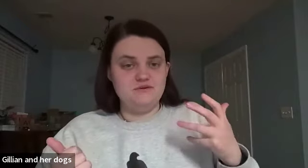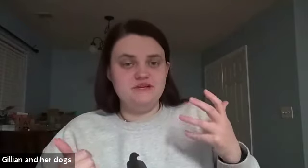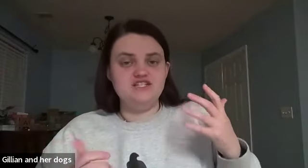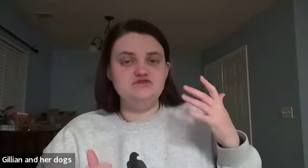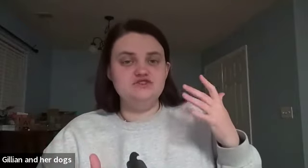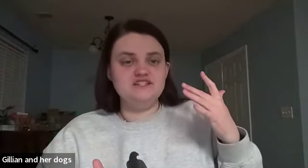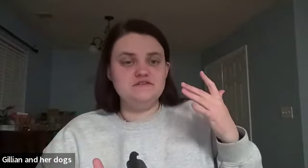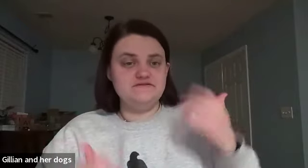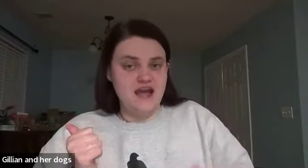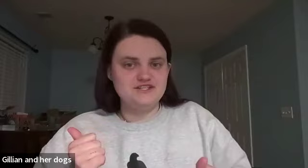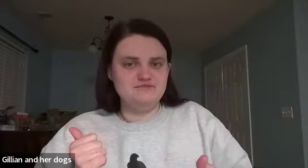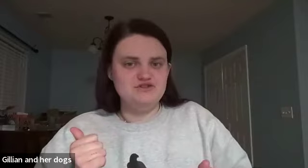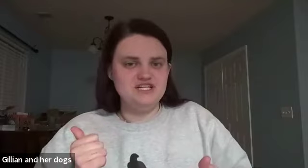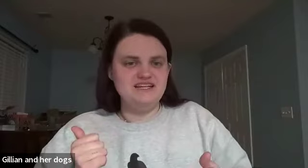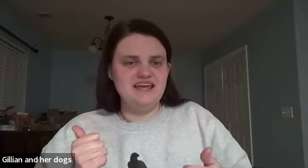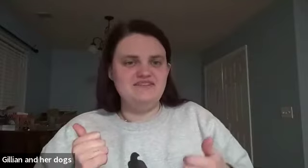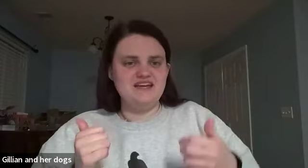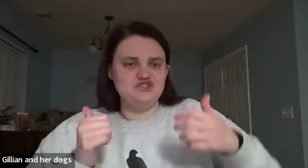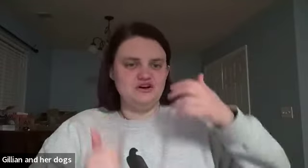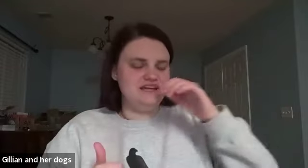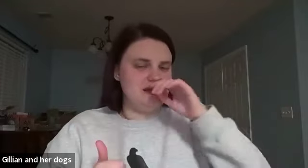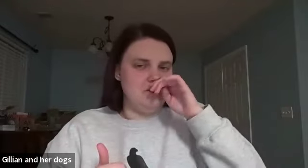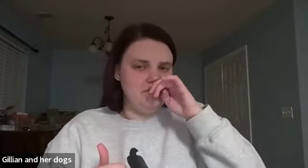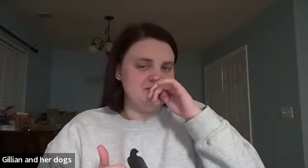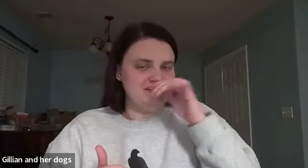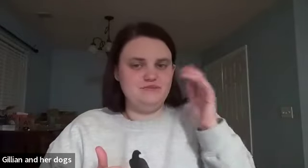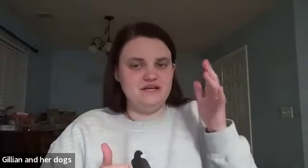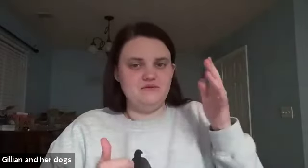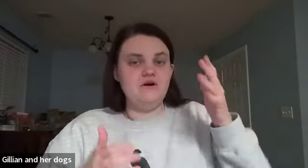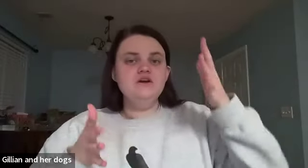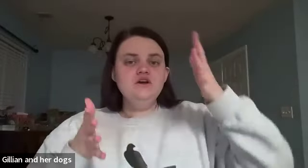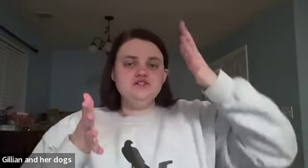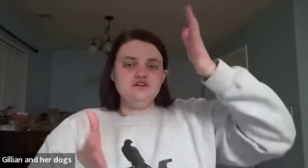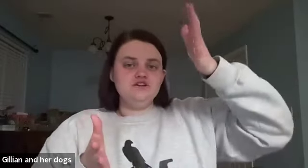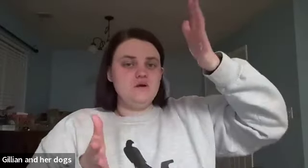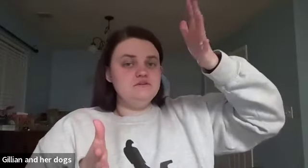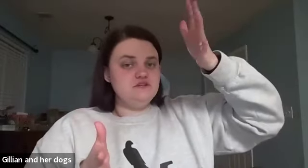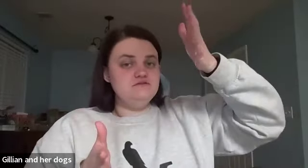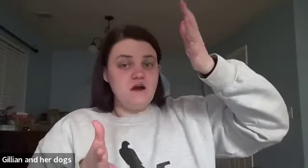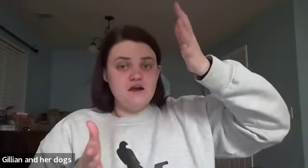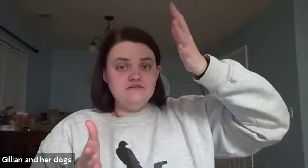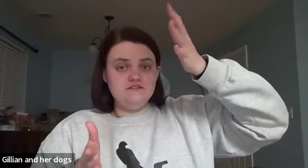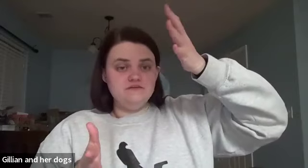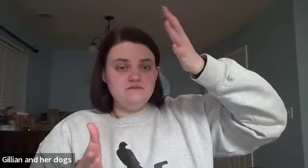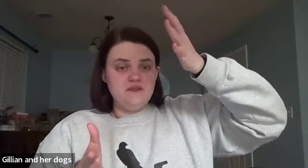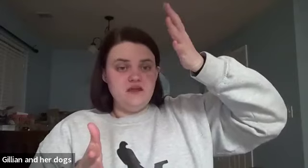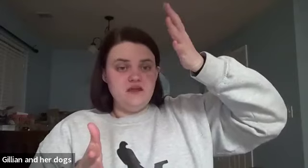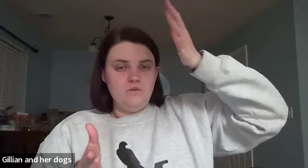describe it because you do such a fast motion and that starting it, I always will explain it wrong. So you're going to start with 2 5s.